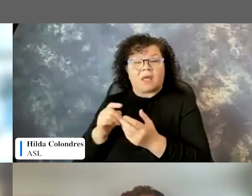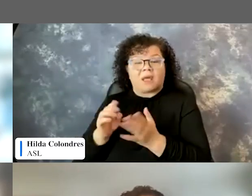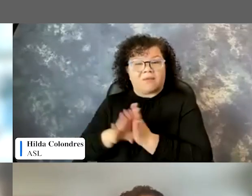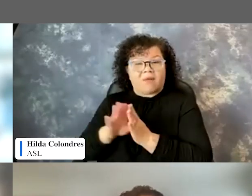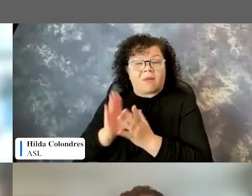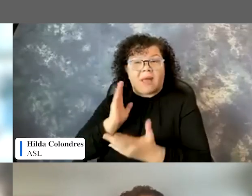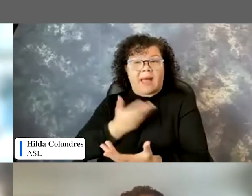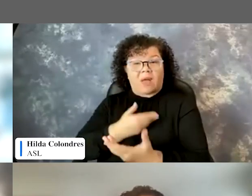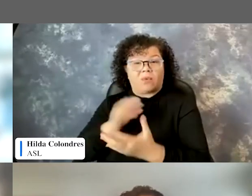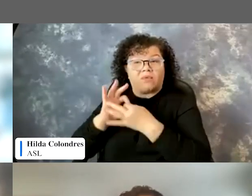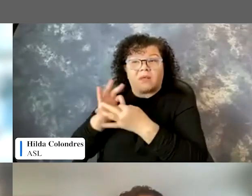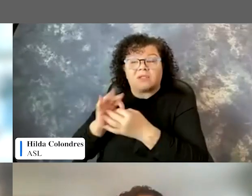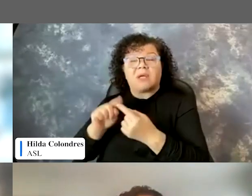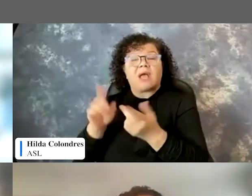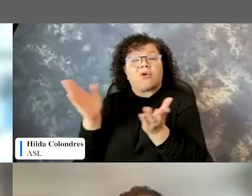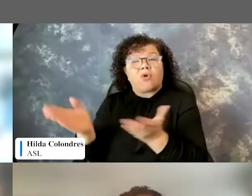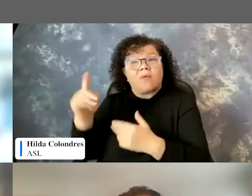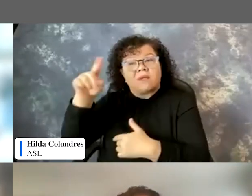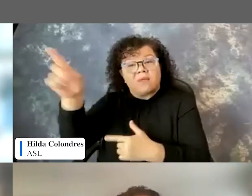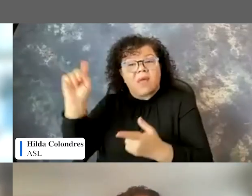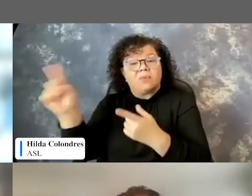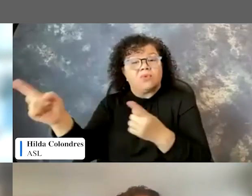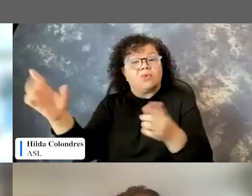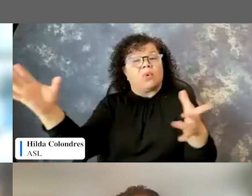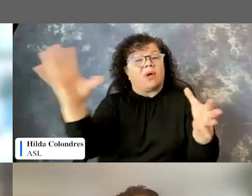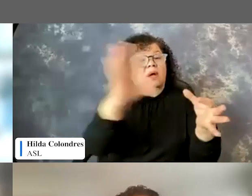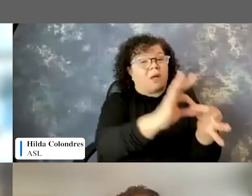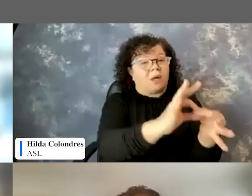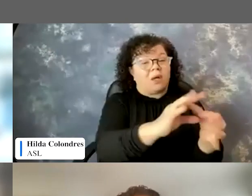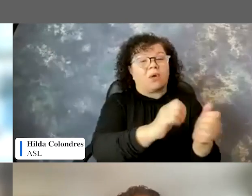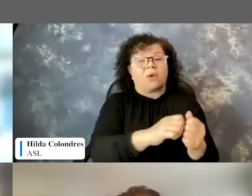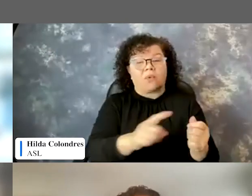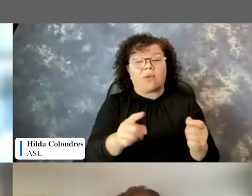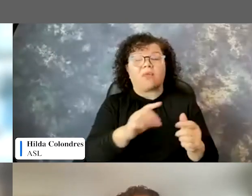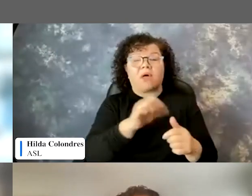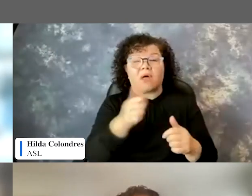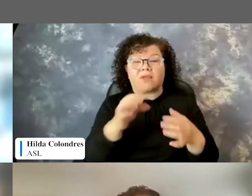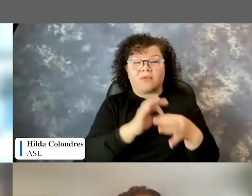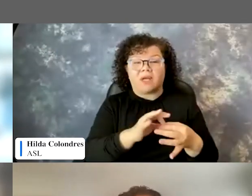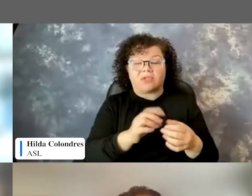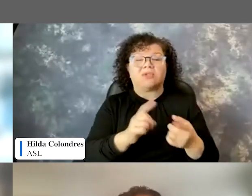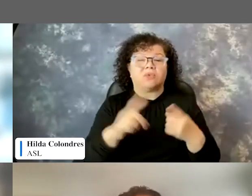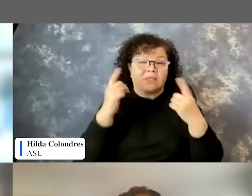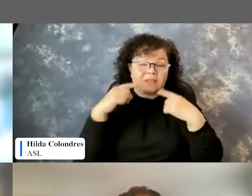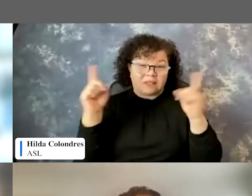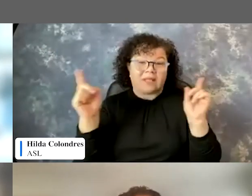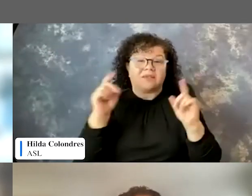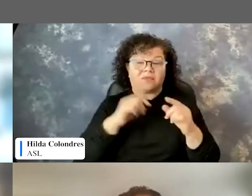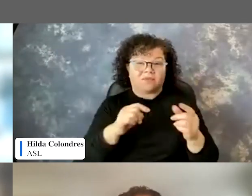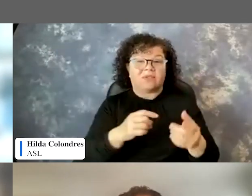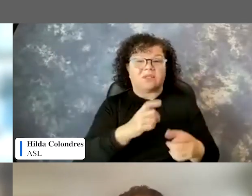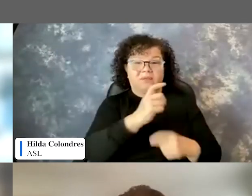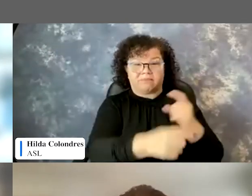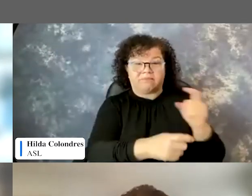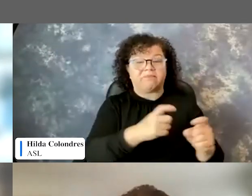to encourage other organizations to build the relationships that they need for themselves to do this work successfully in the future.